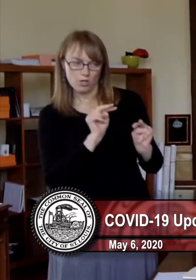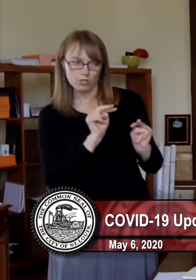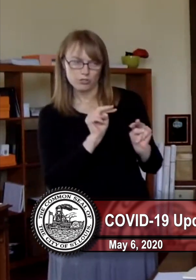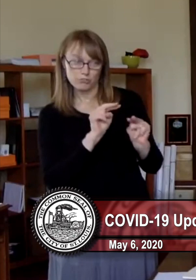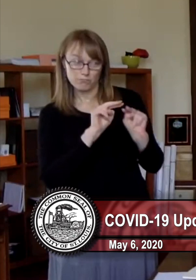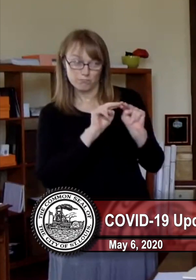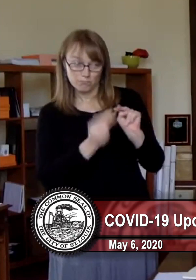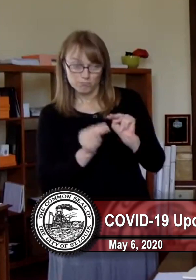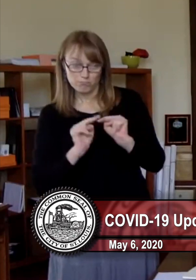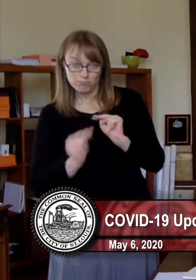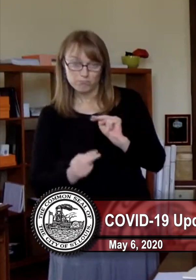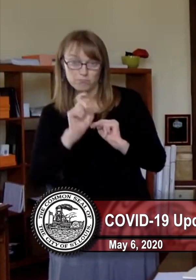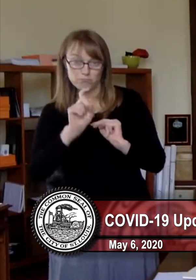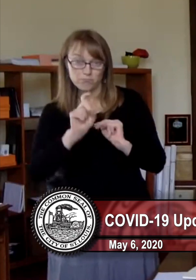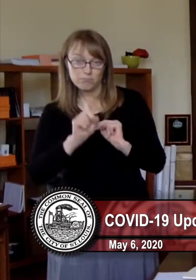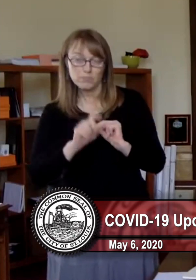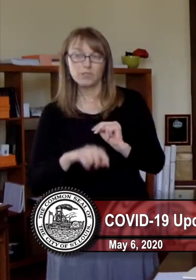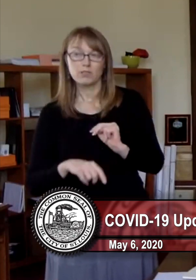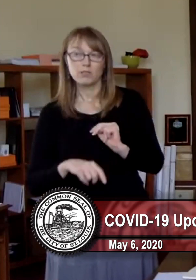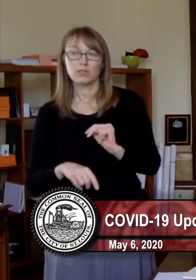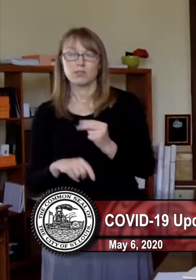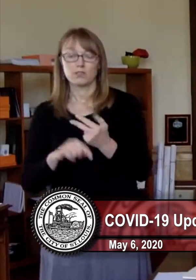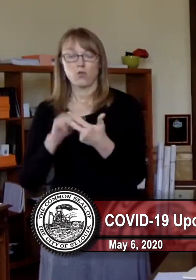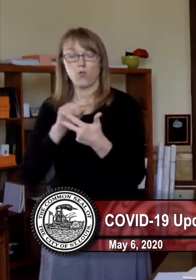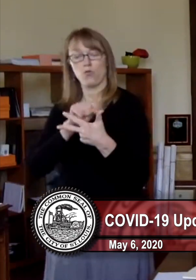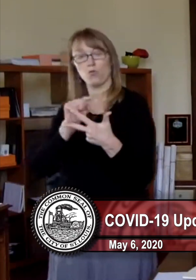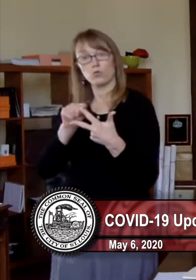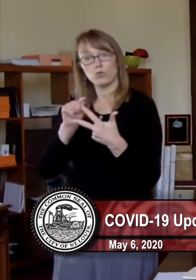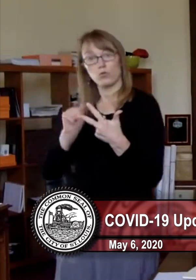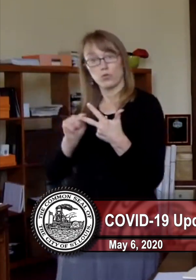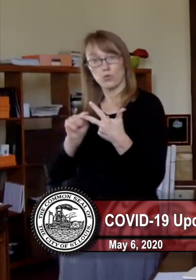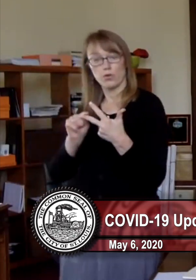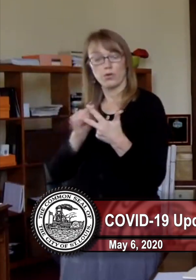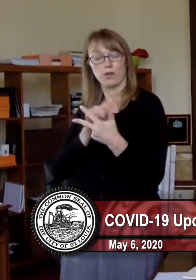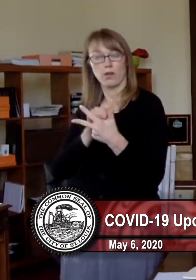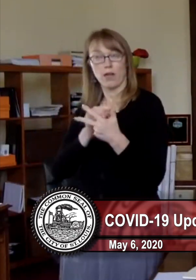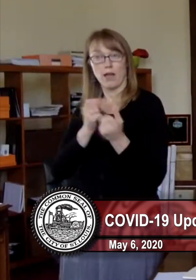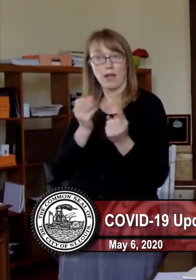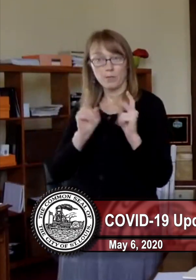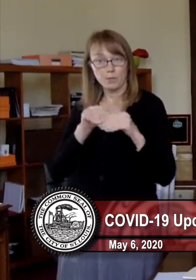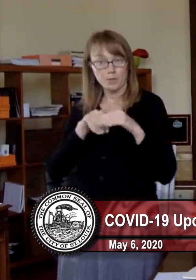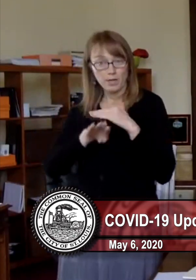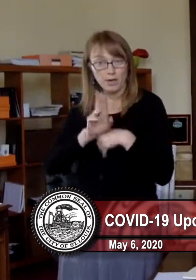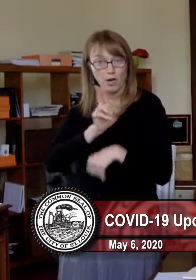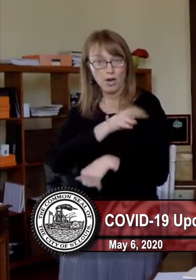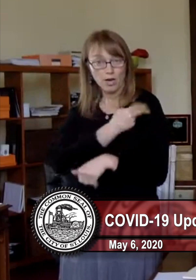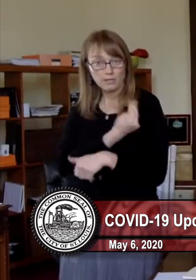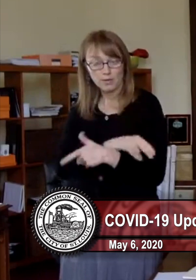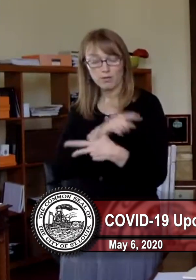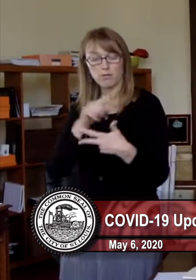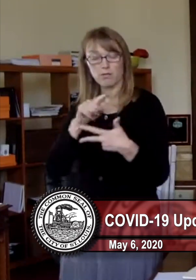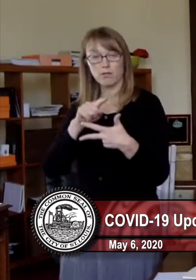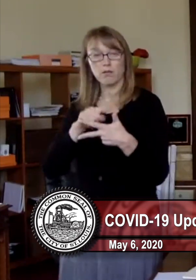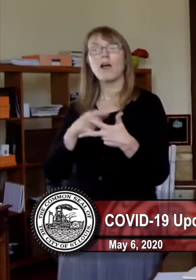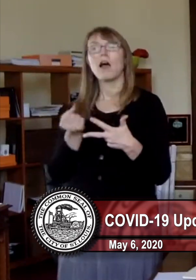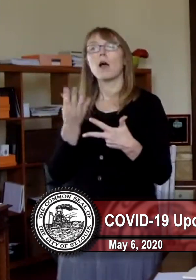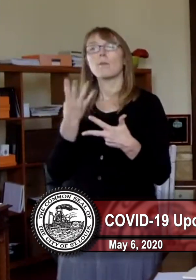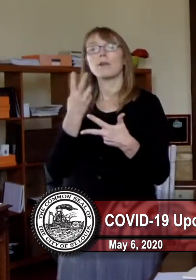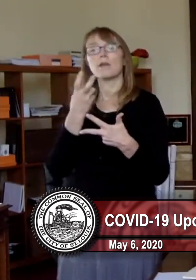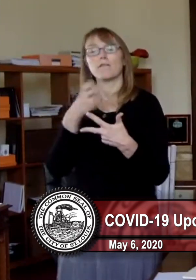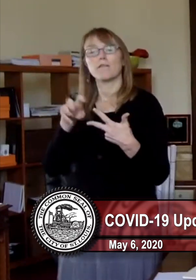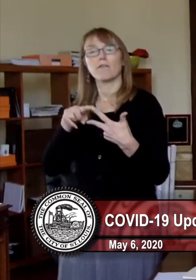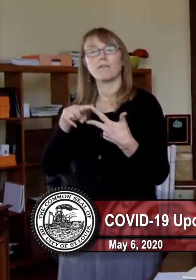many are on ventilators, because that really is the best indicator of how many people are really ill. We are still watching this number